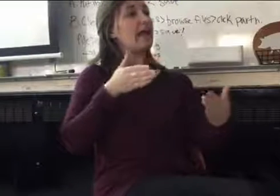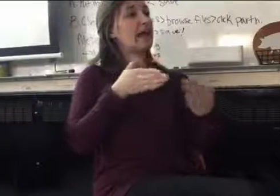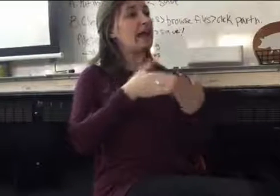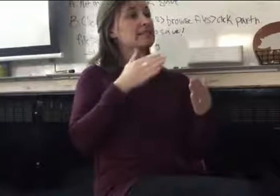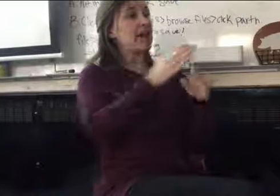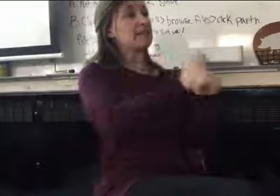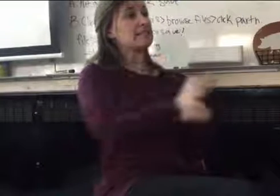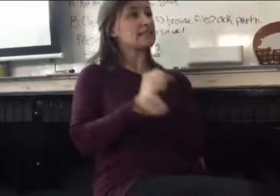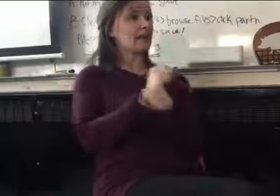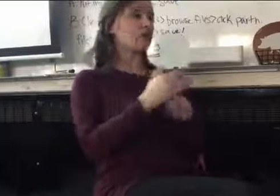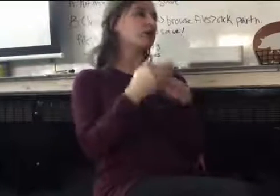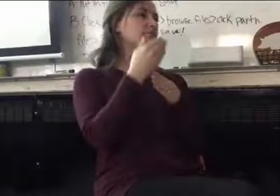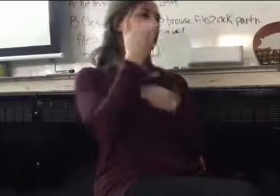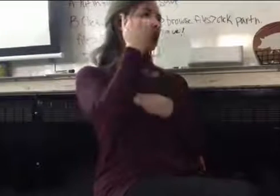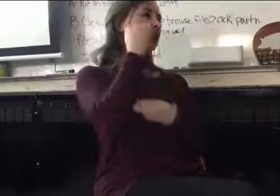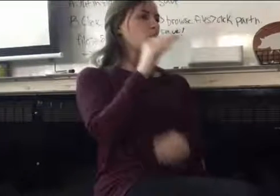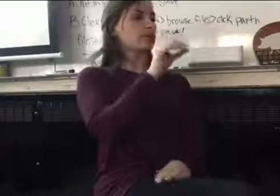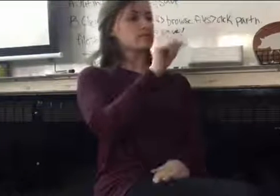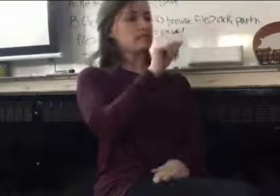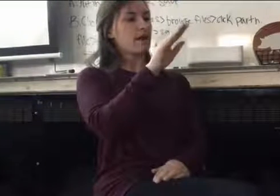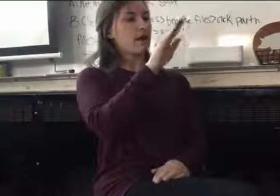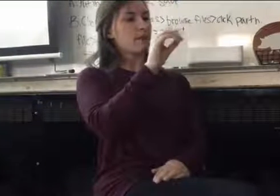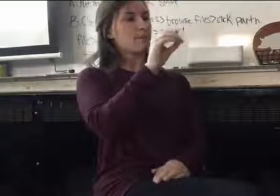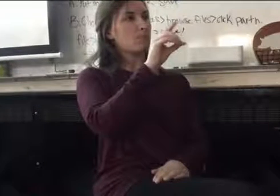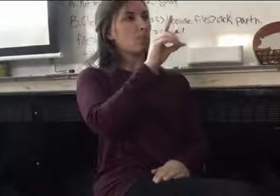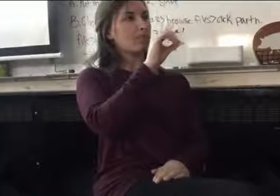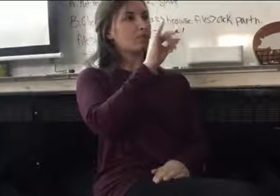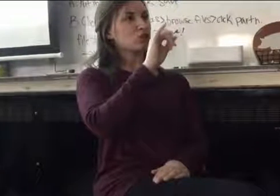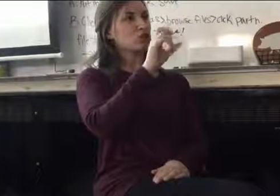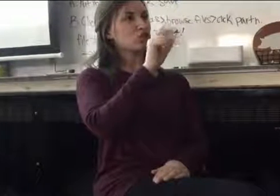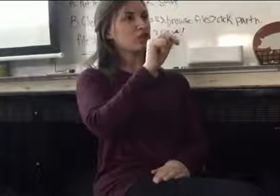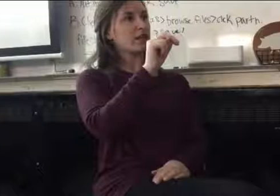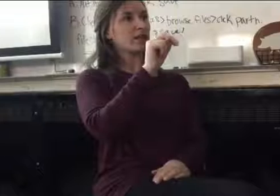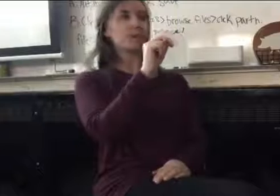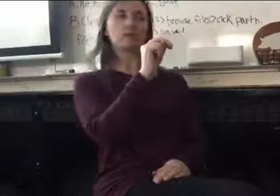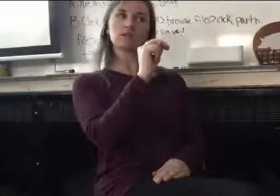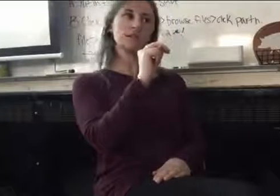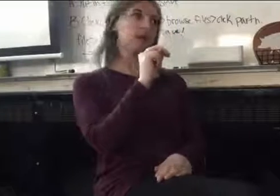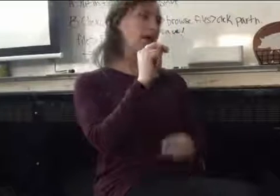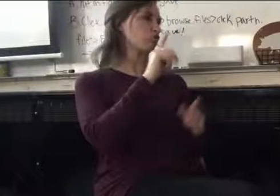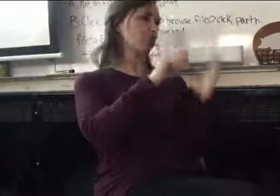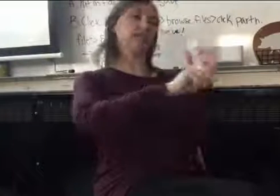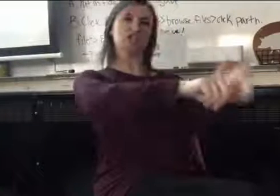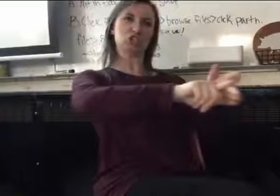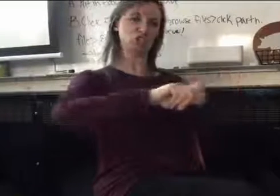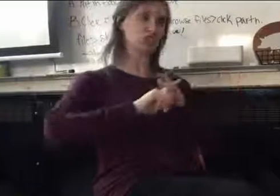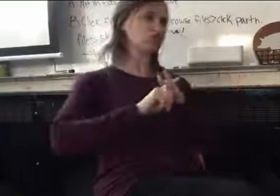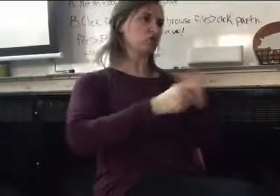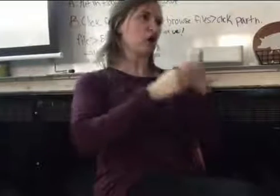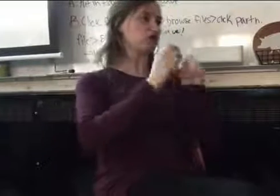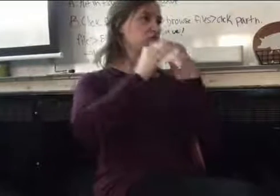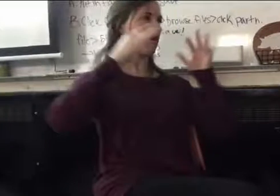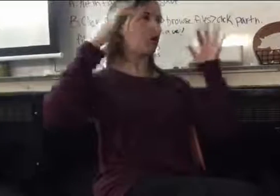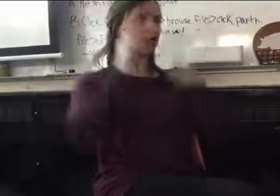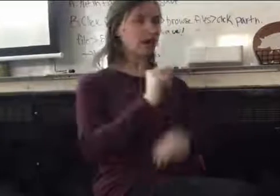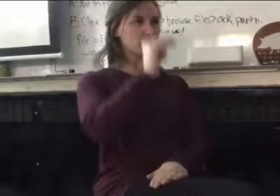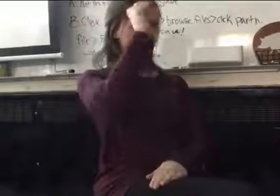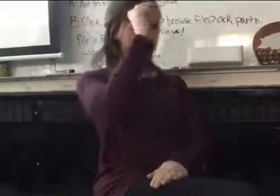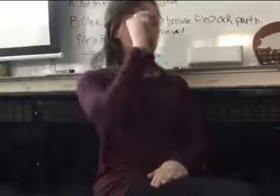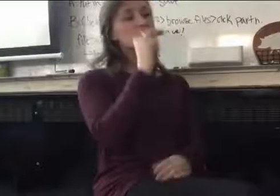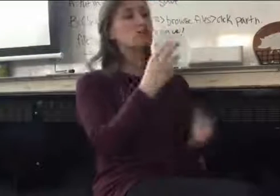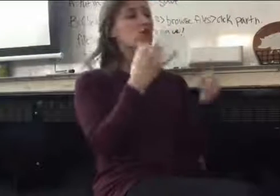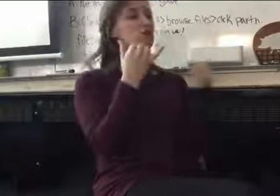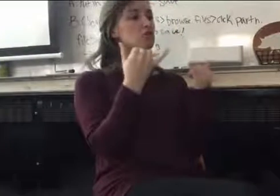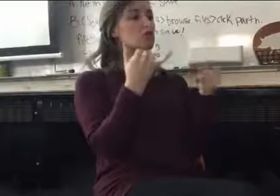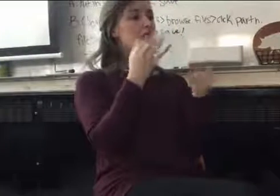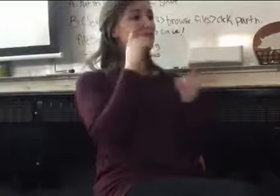anti-slavery, otherwise known as abolition, begins to skyrocket into the north. Now, I want to talk about this word contraband, and in your second bullet for the